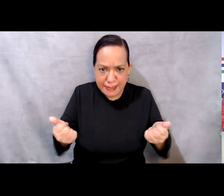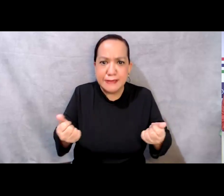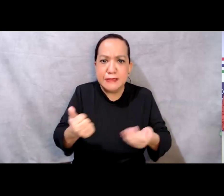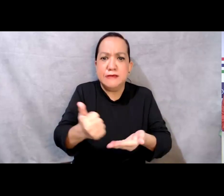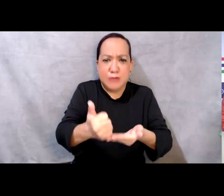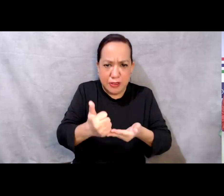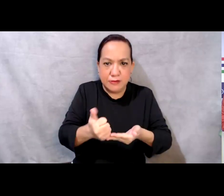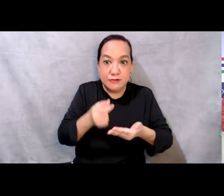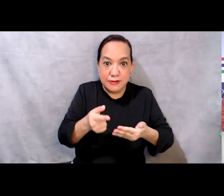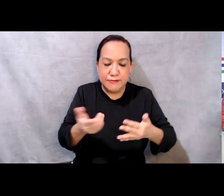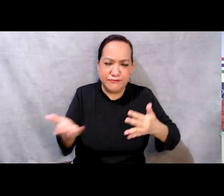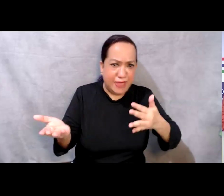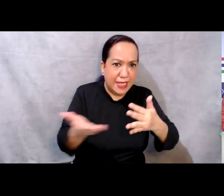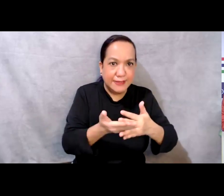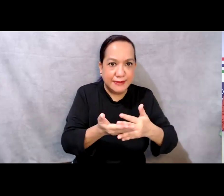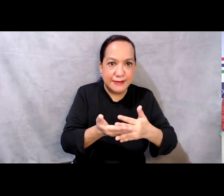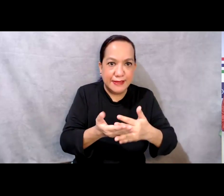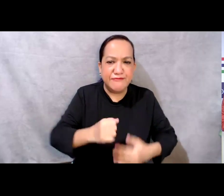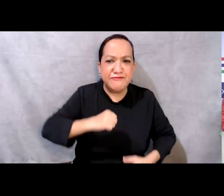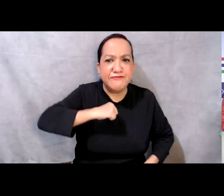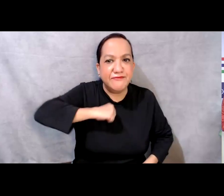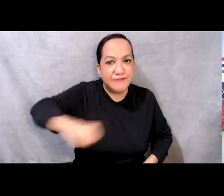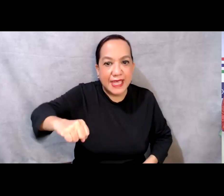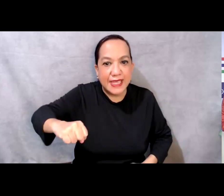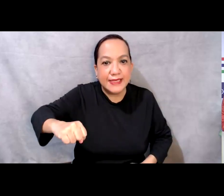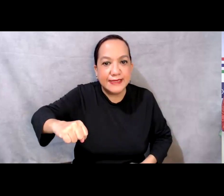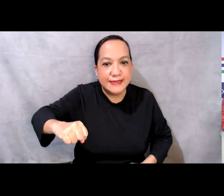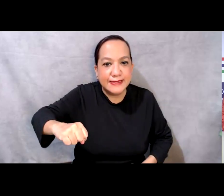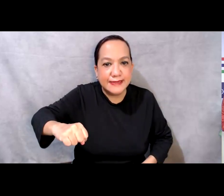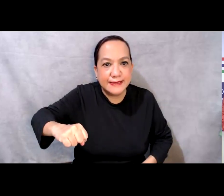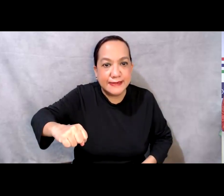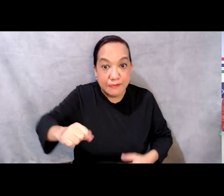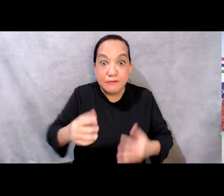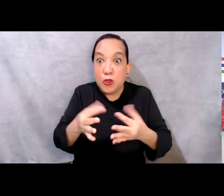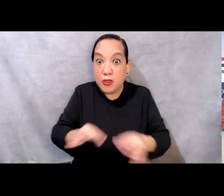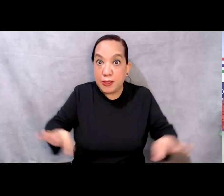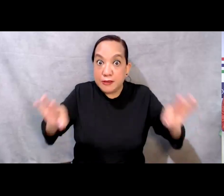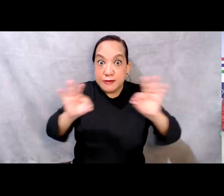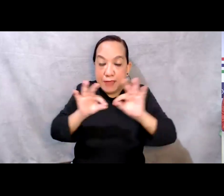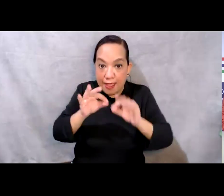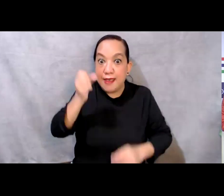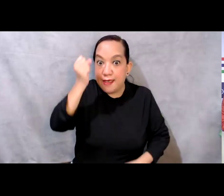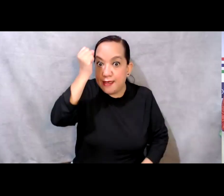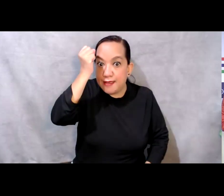to understand redress in the context of sustainability of redress. I think